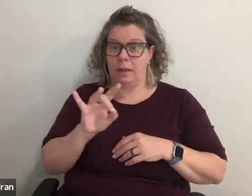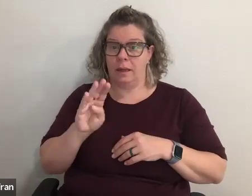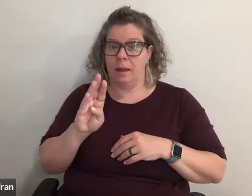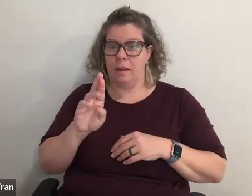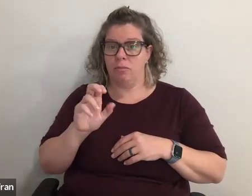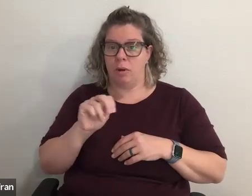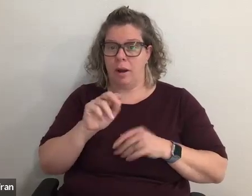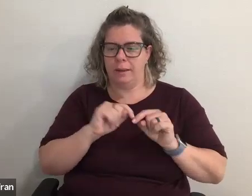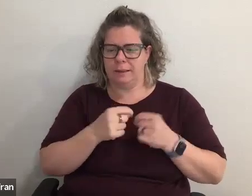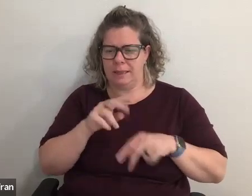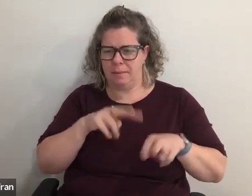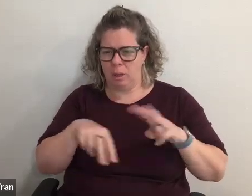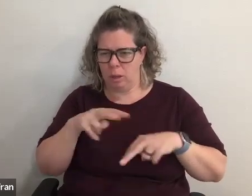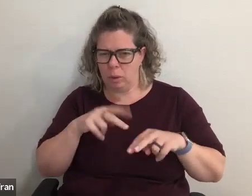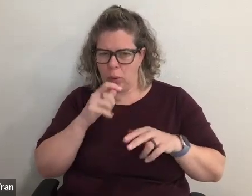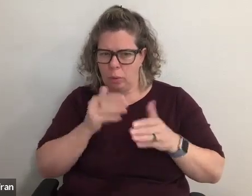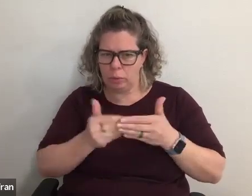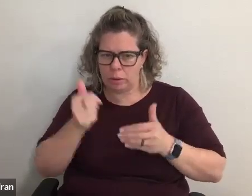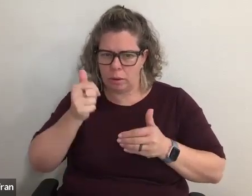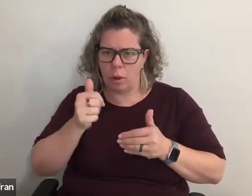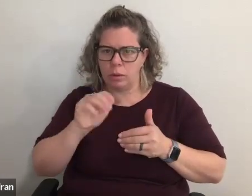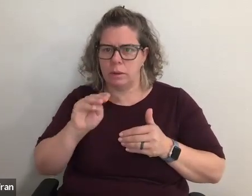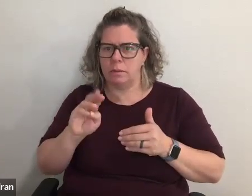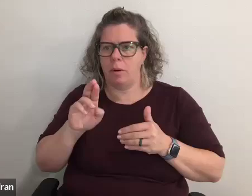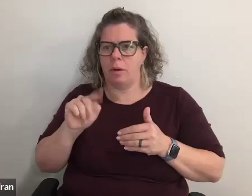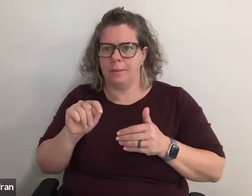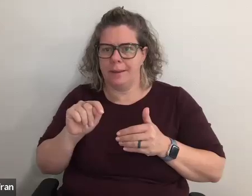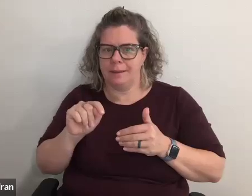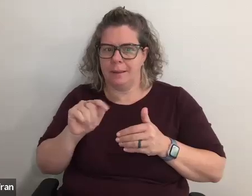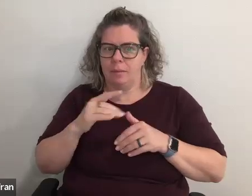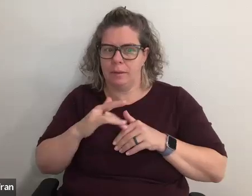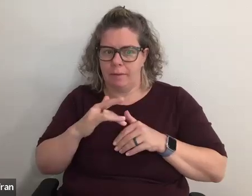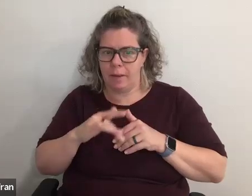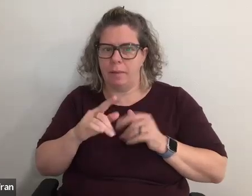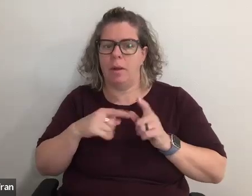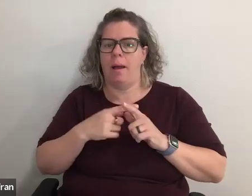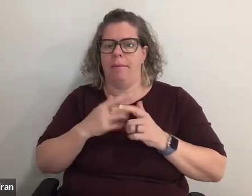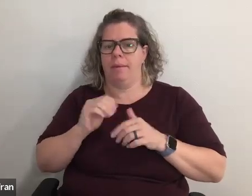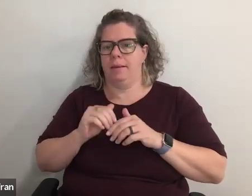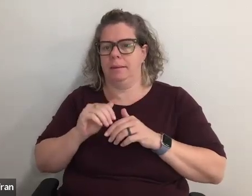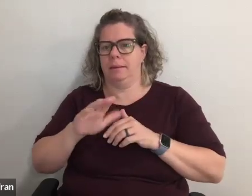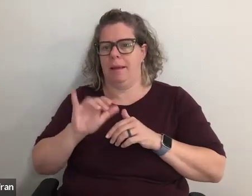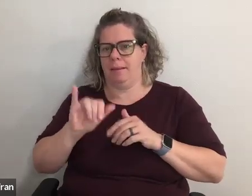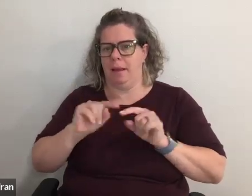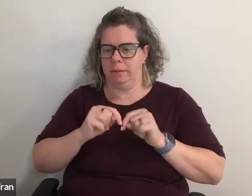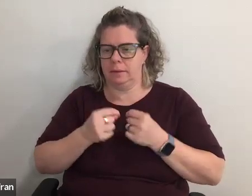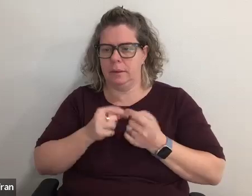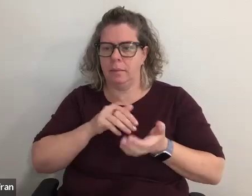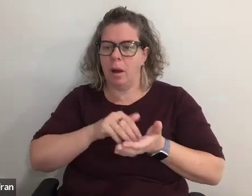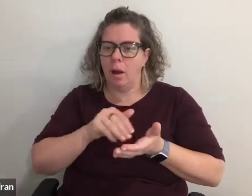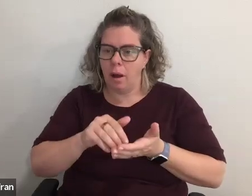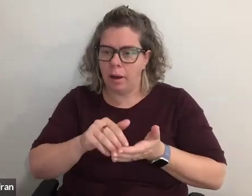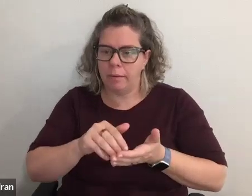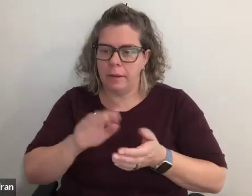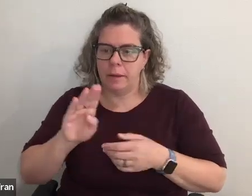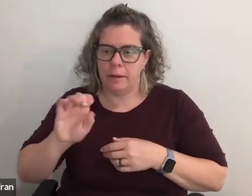over there. They look at, who's the closest mobile response team that's available. And there's oftentimes, if it's